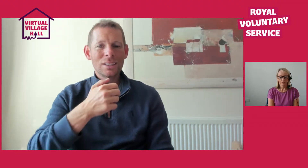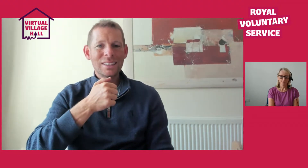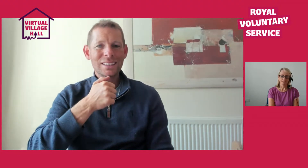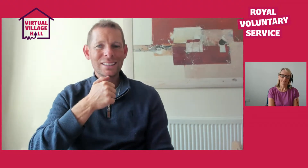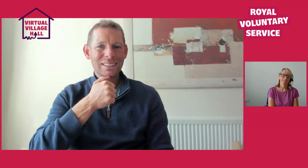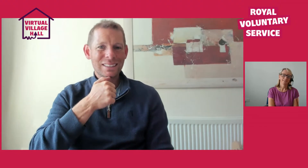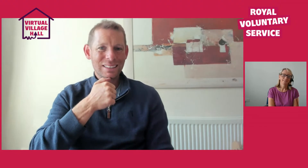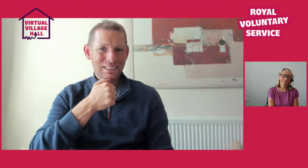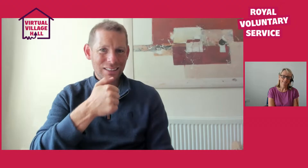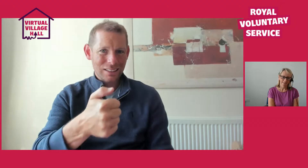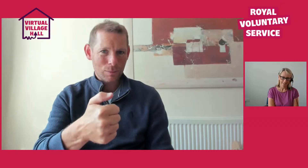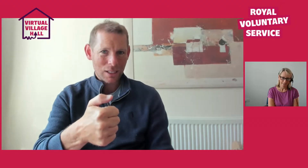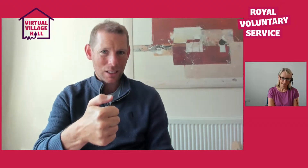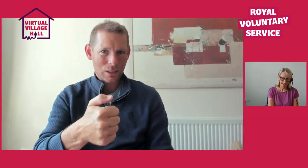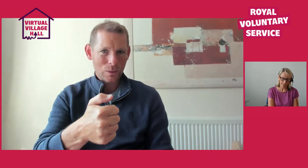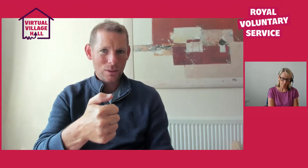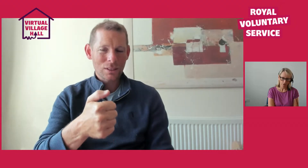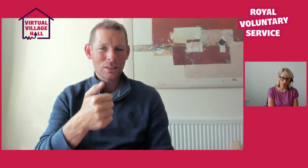£5,